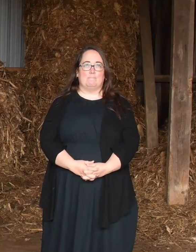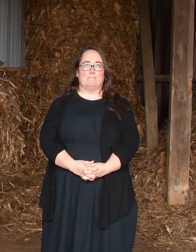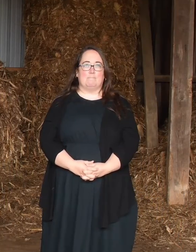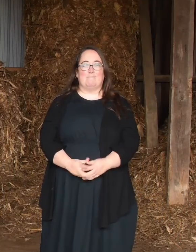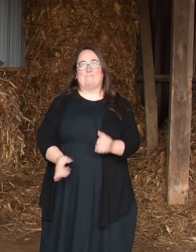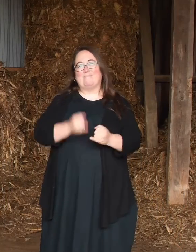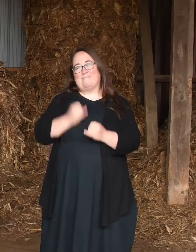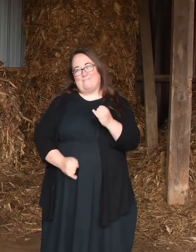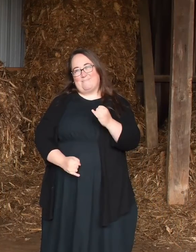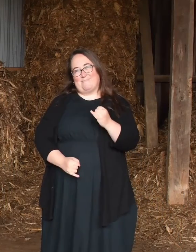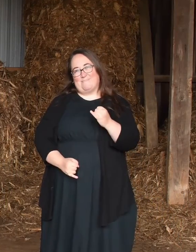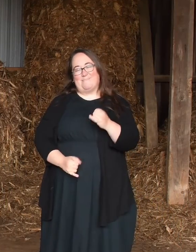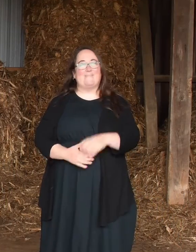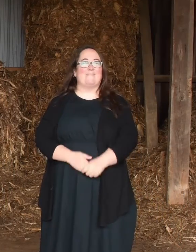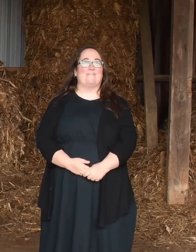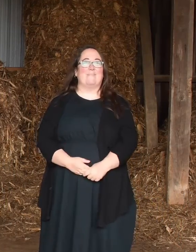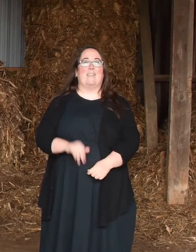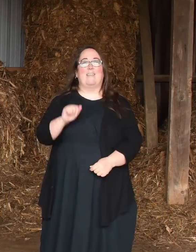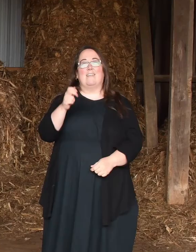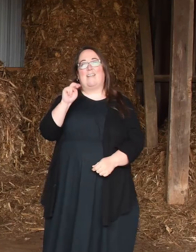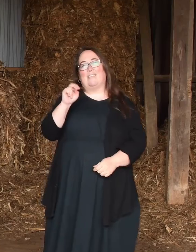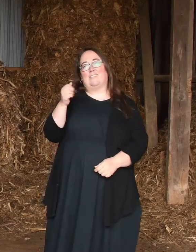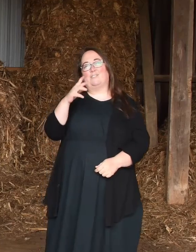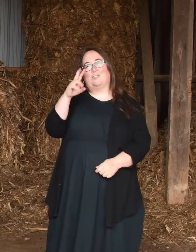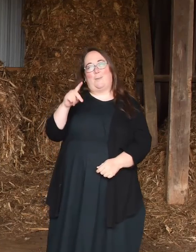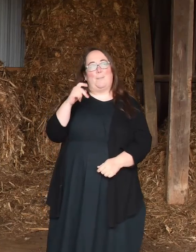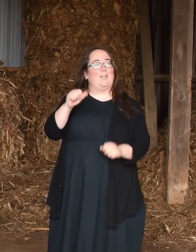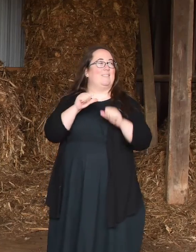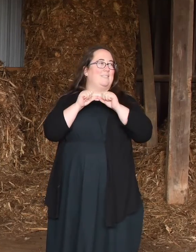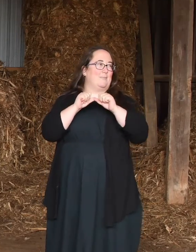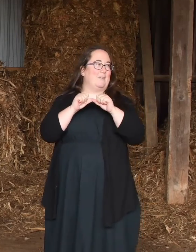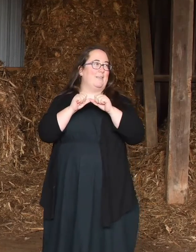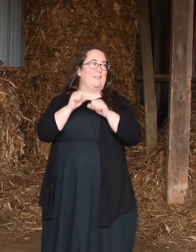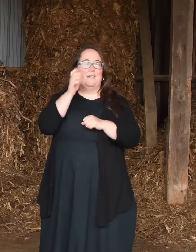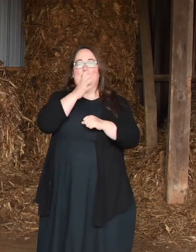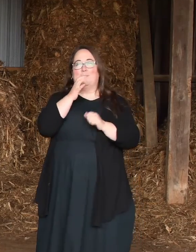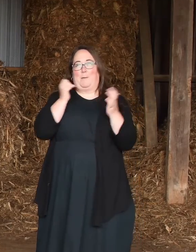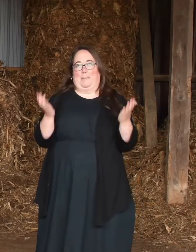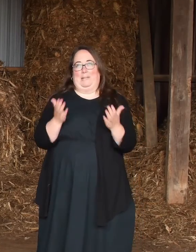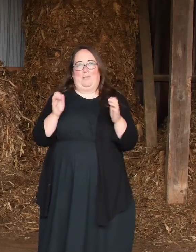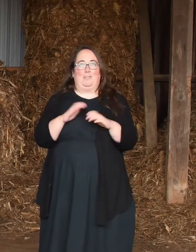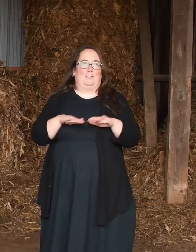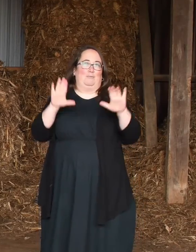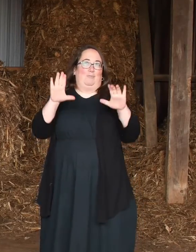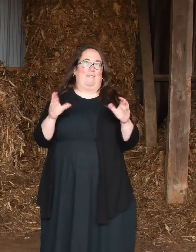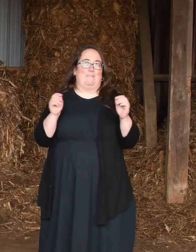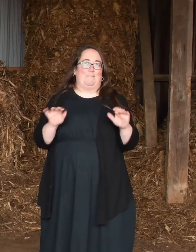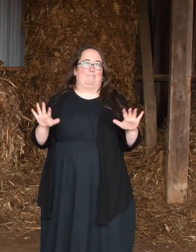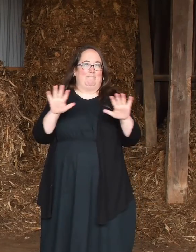And last but not least, Alan Sharp, who will be continuing the farming here on this great farm.